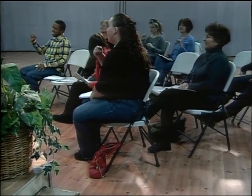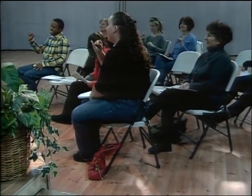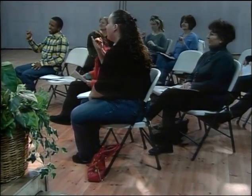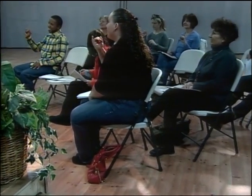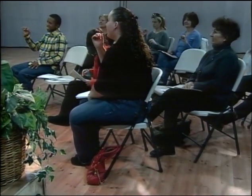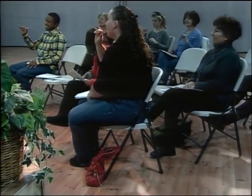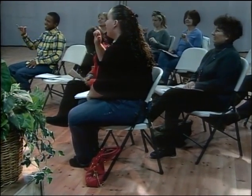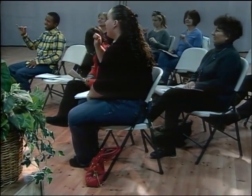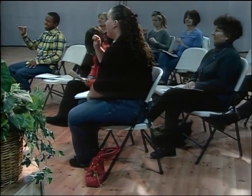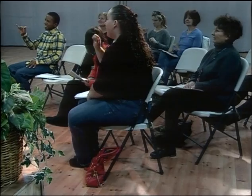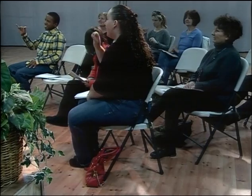T-O-N-Y.